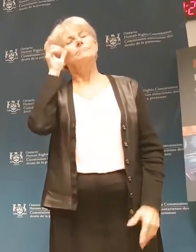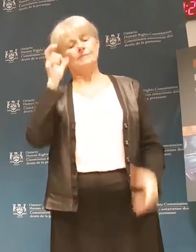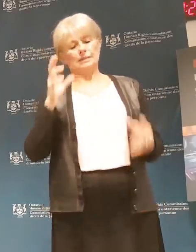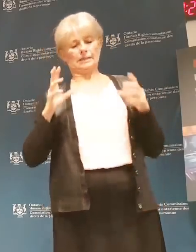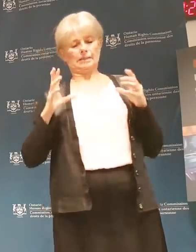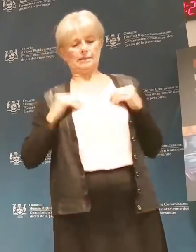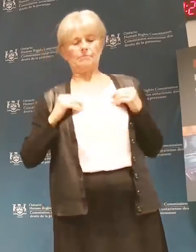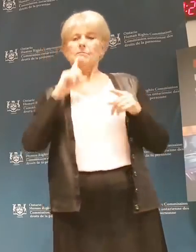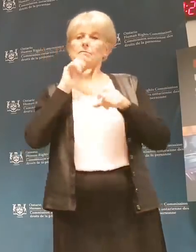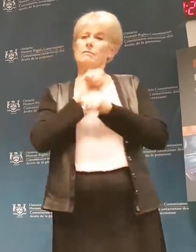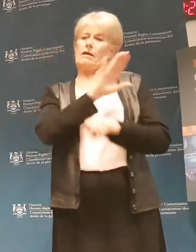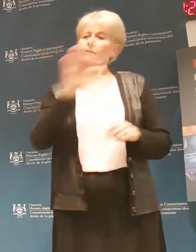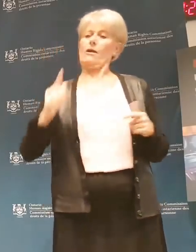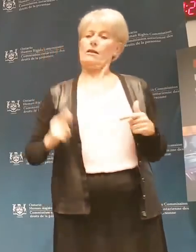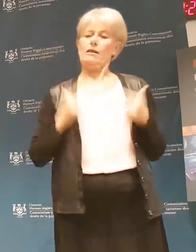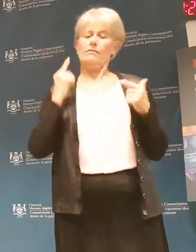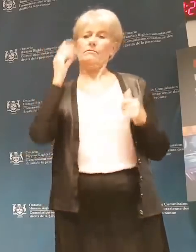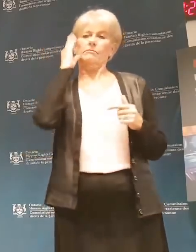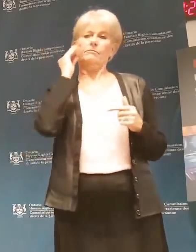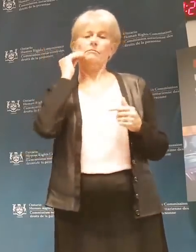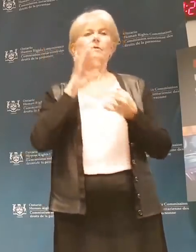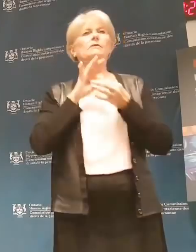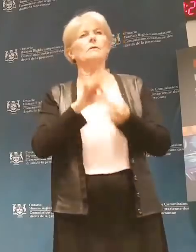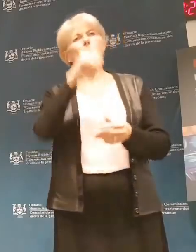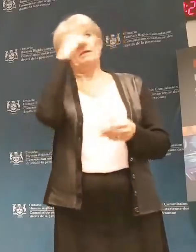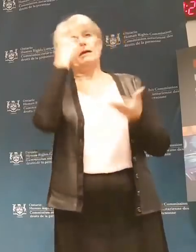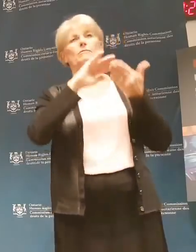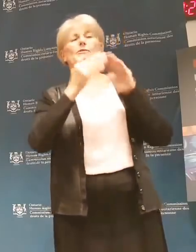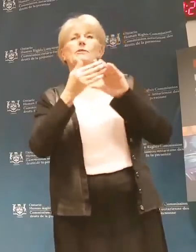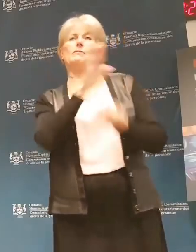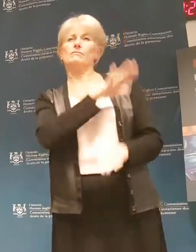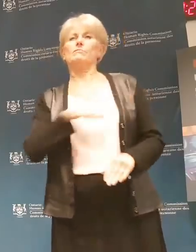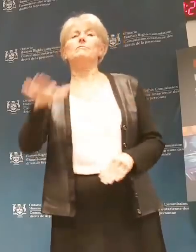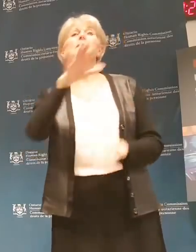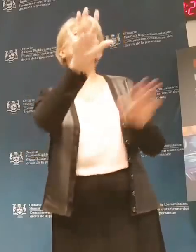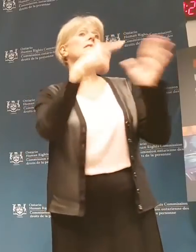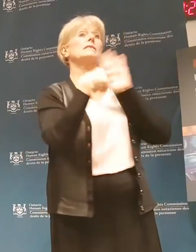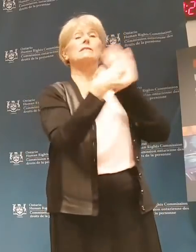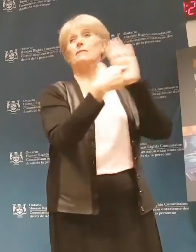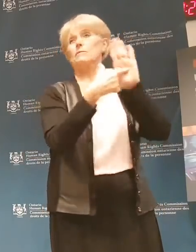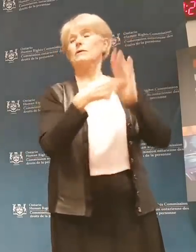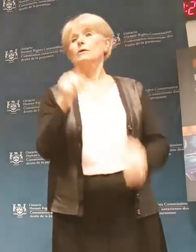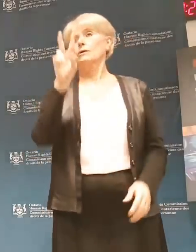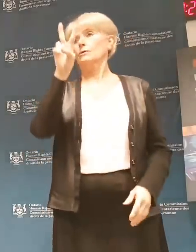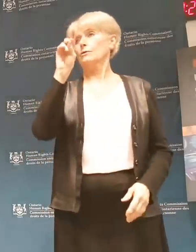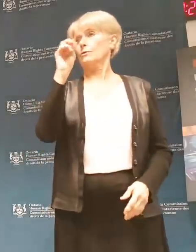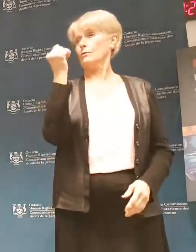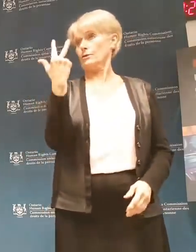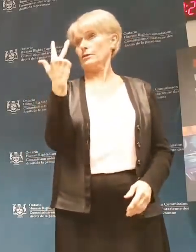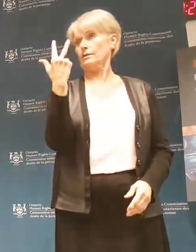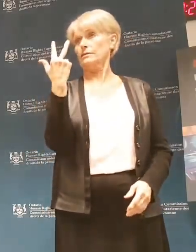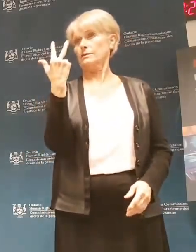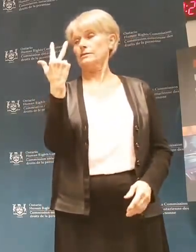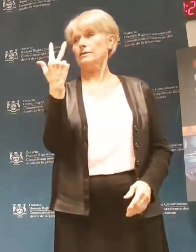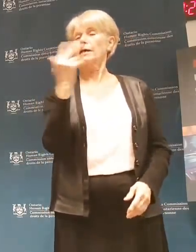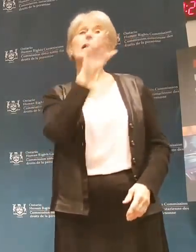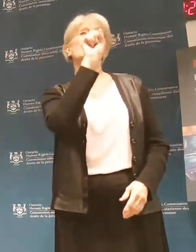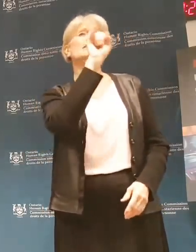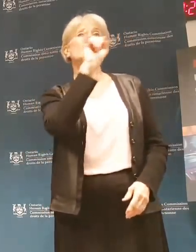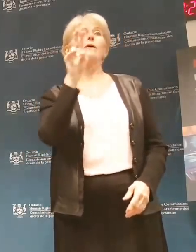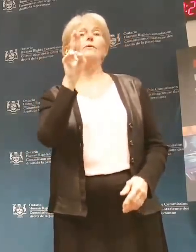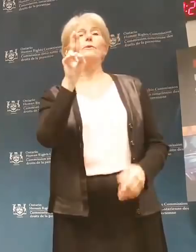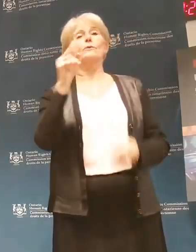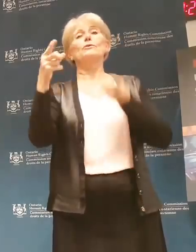accepting the lived realities of Black communities. For example, in 2013, an